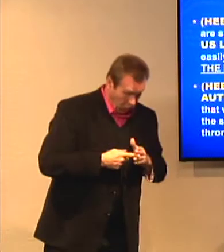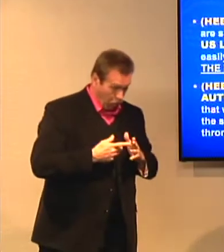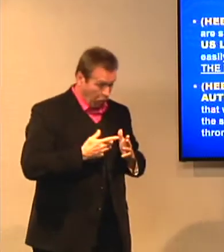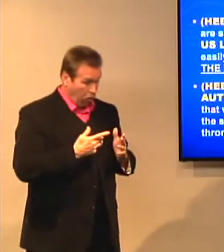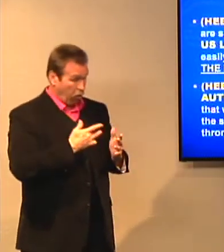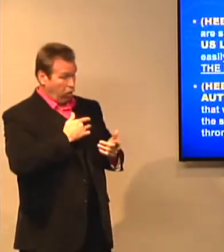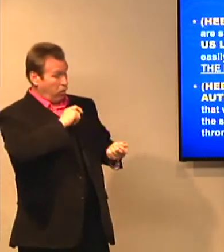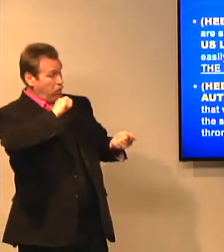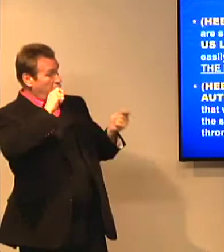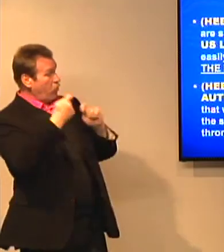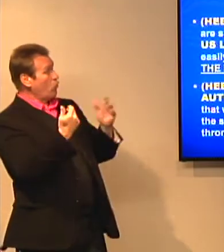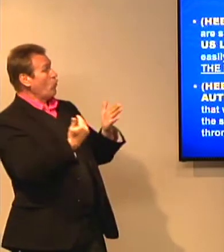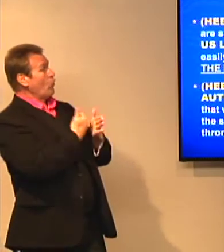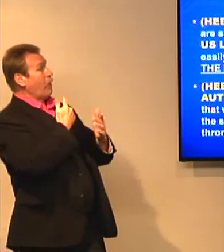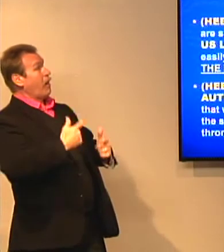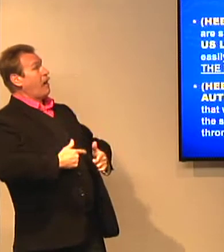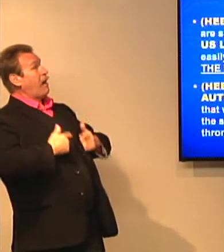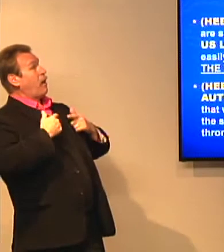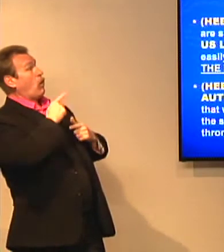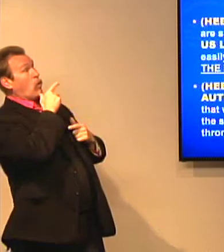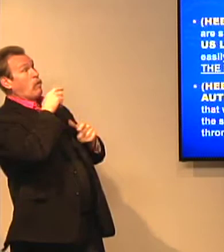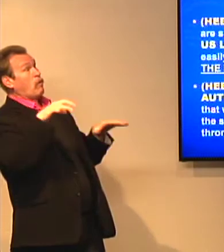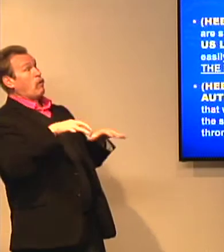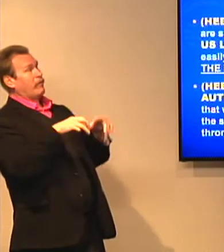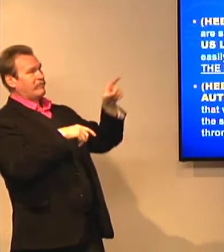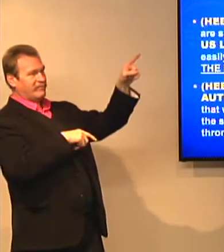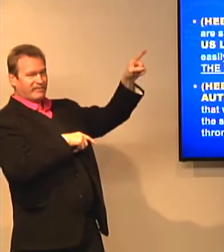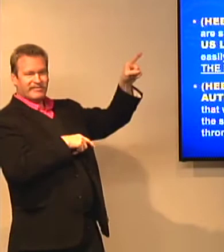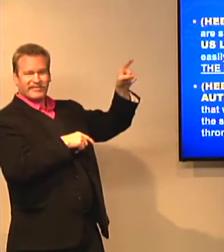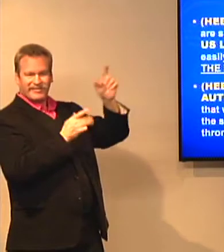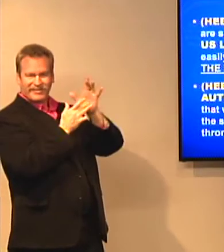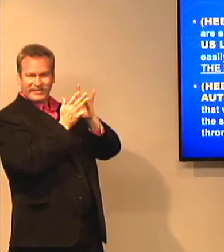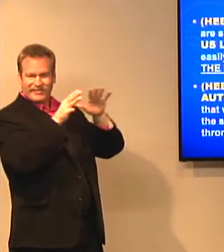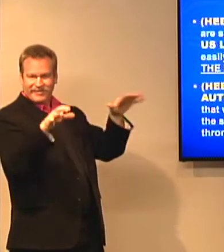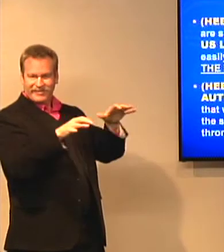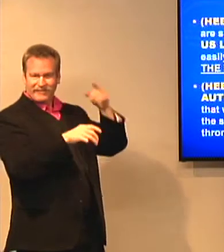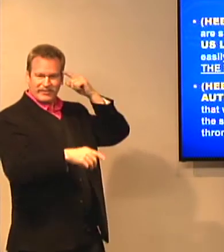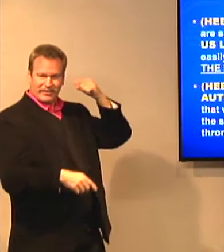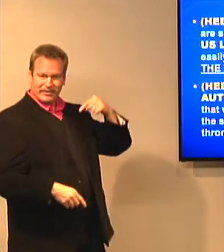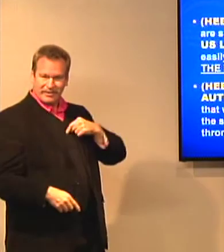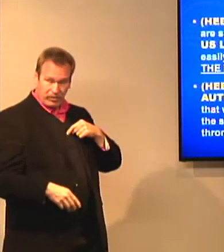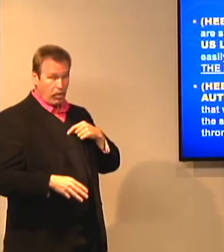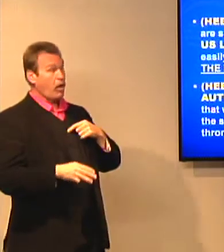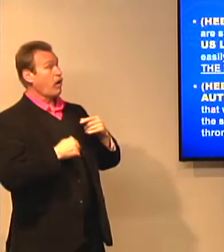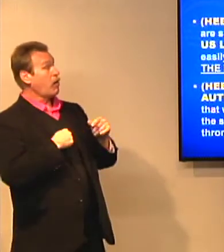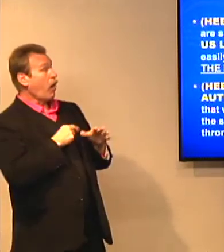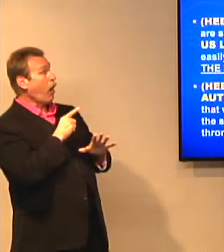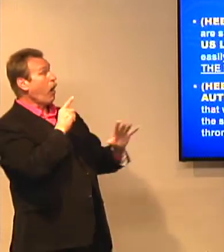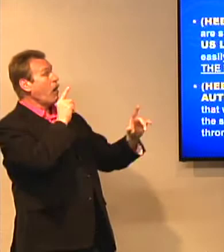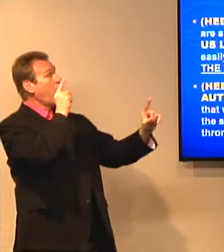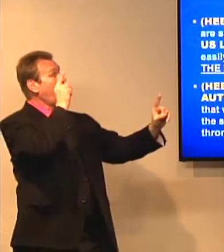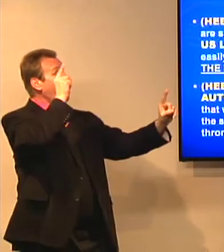Who did the work? I have a new life. Who did that work? It was because of God. He saved us.